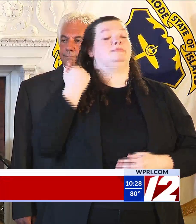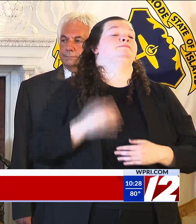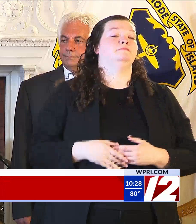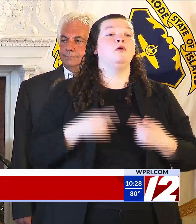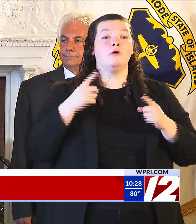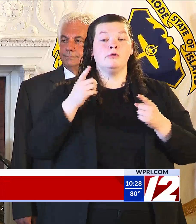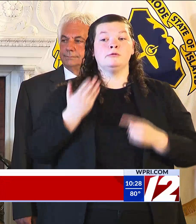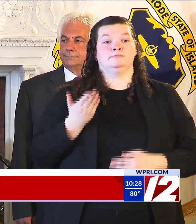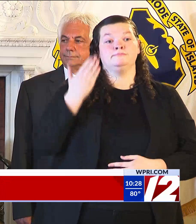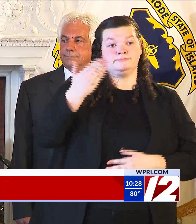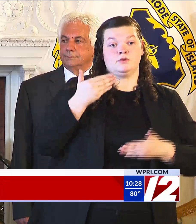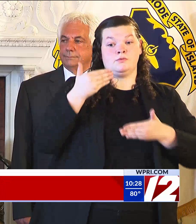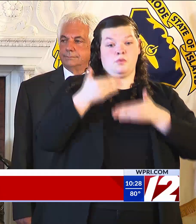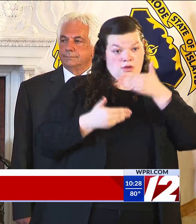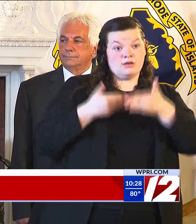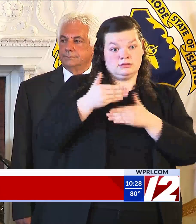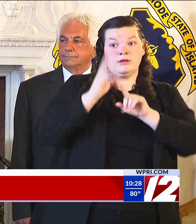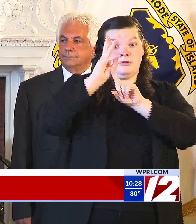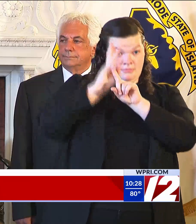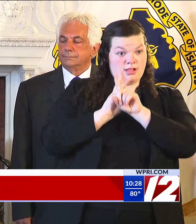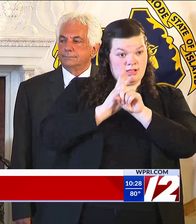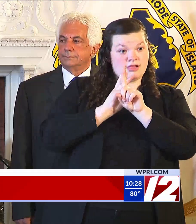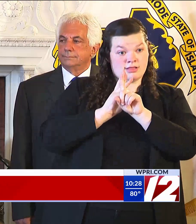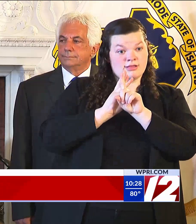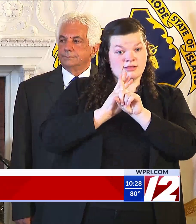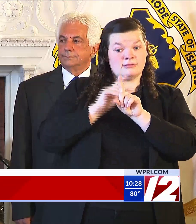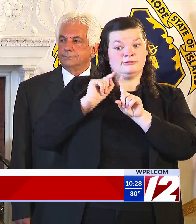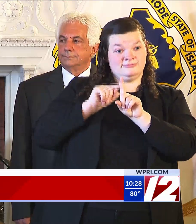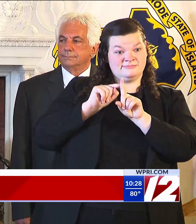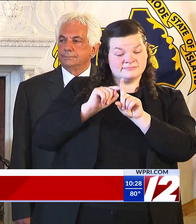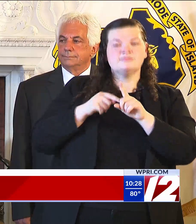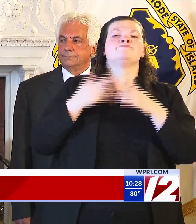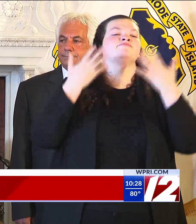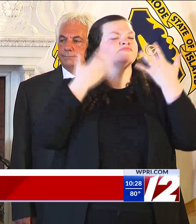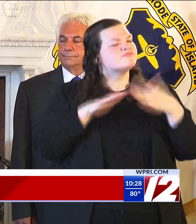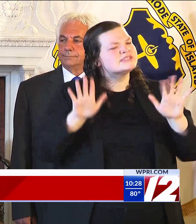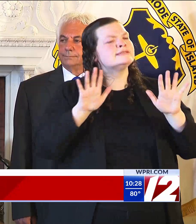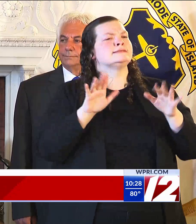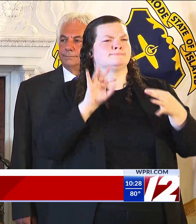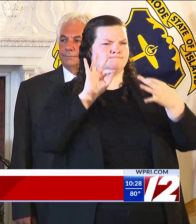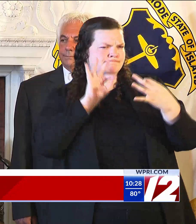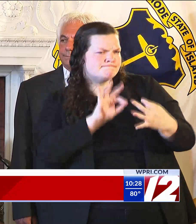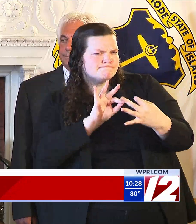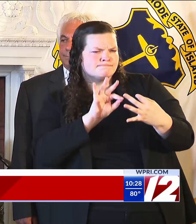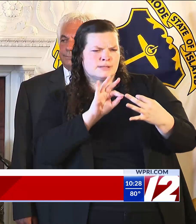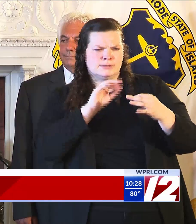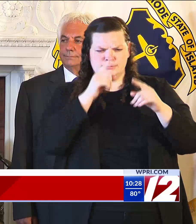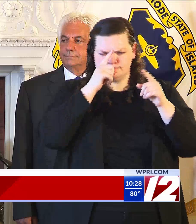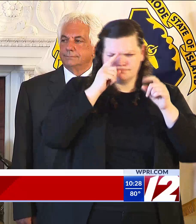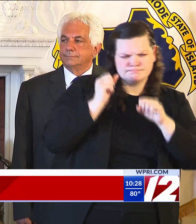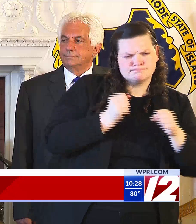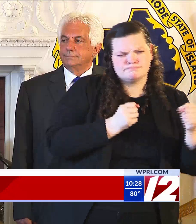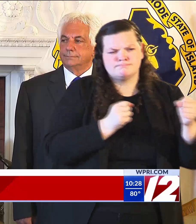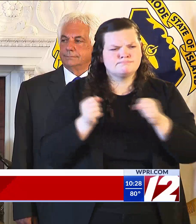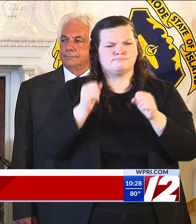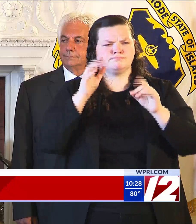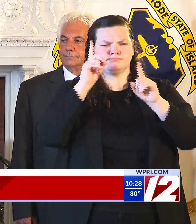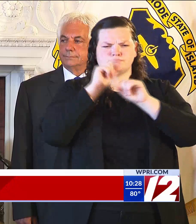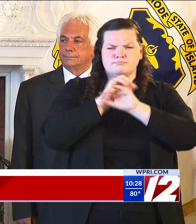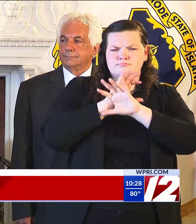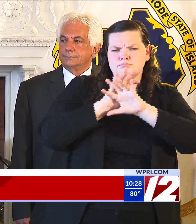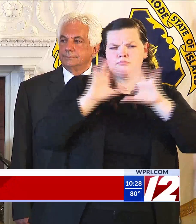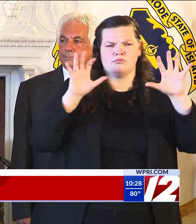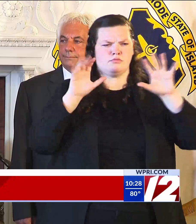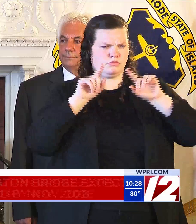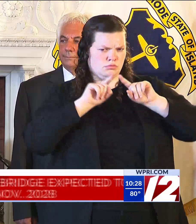eliminated variables, and we've ensured schedule certainty. In addition, by being tasked with the responsibility to both